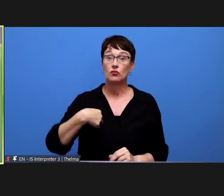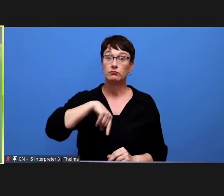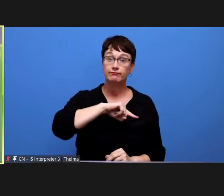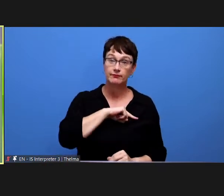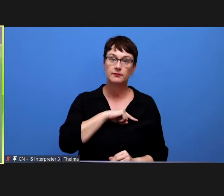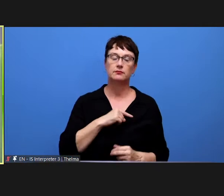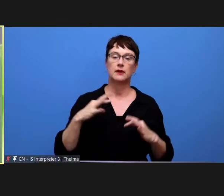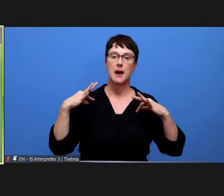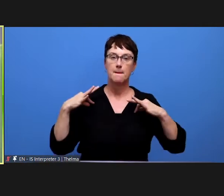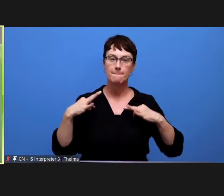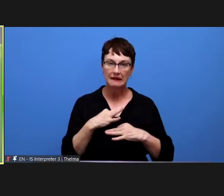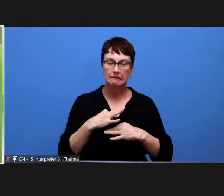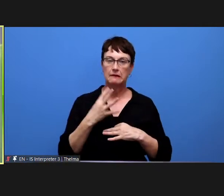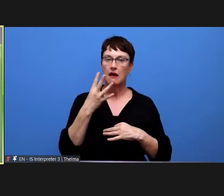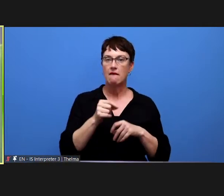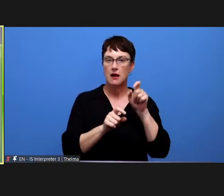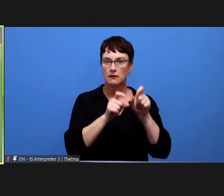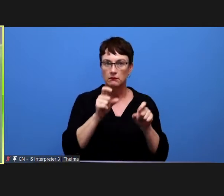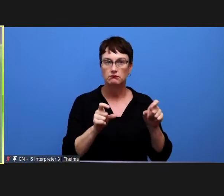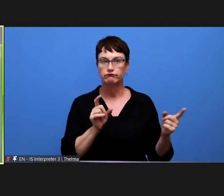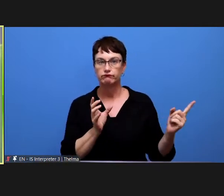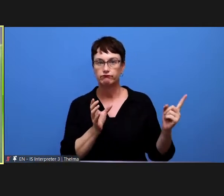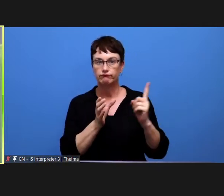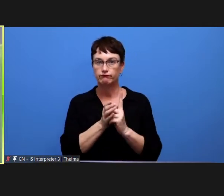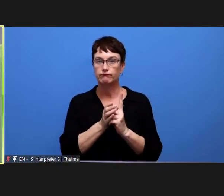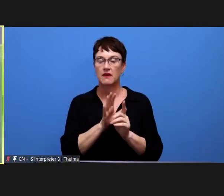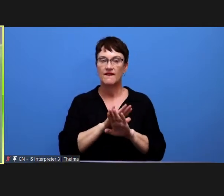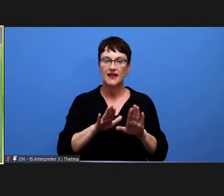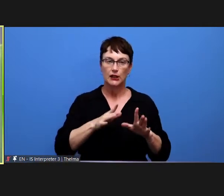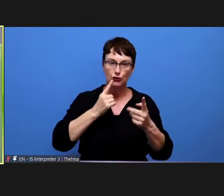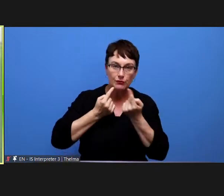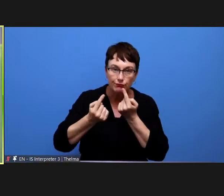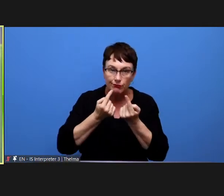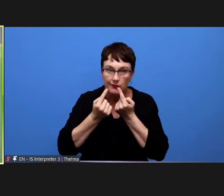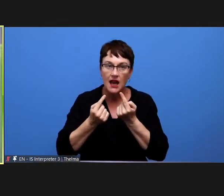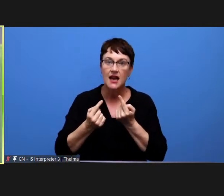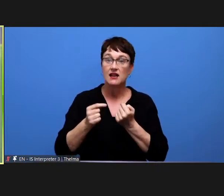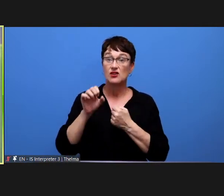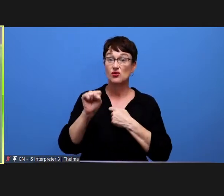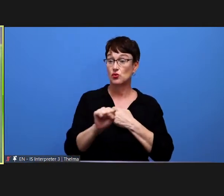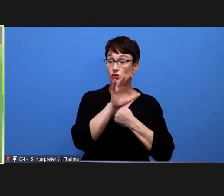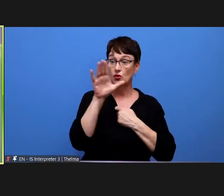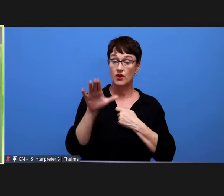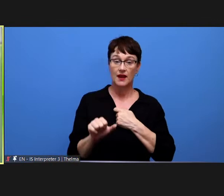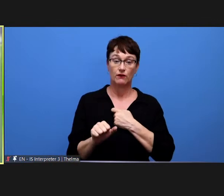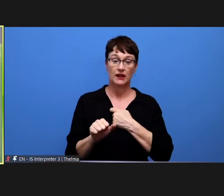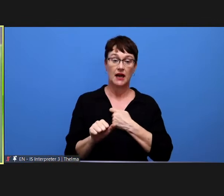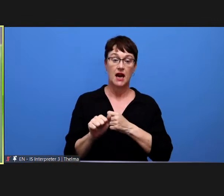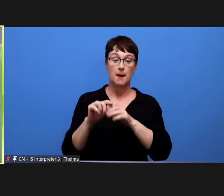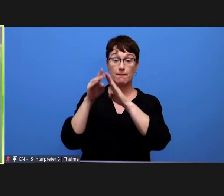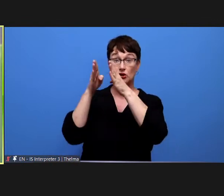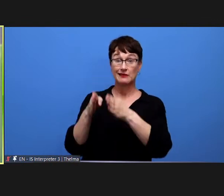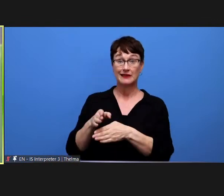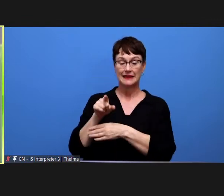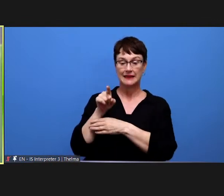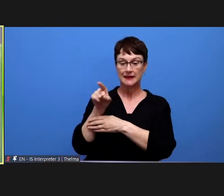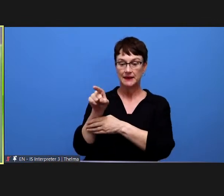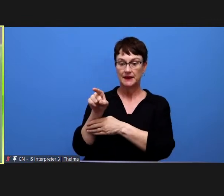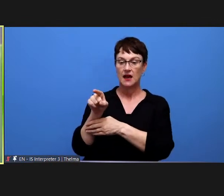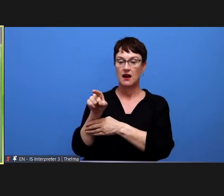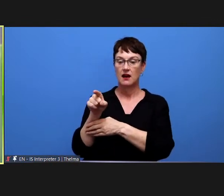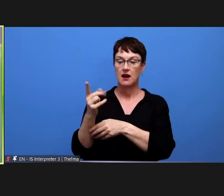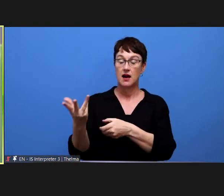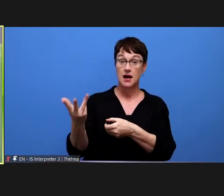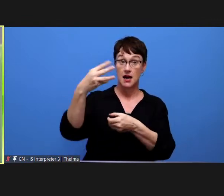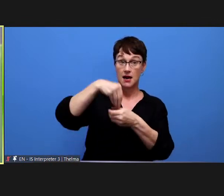the Director General of the Agency for Modernization of Cities here in Niger, the